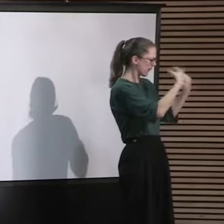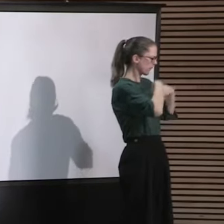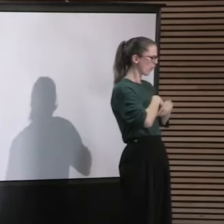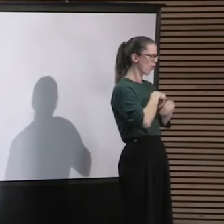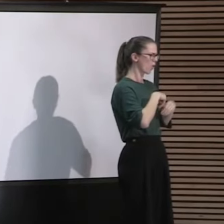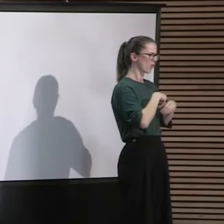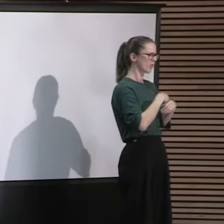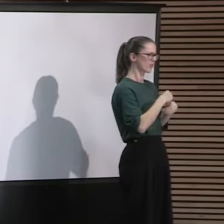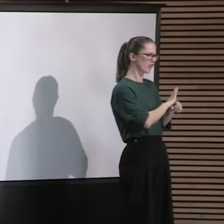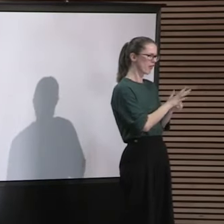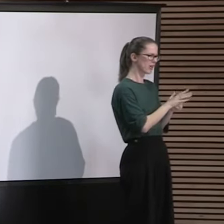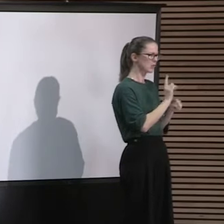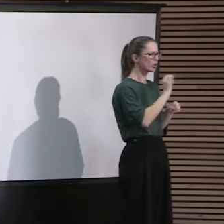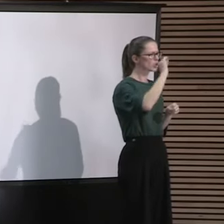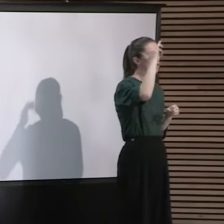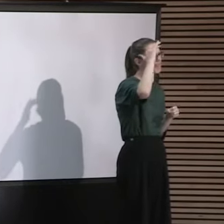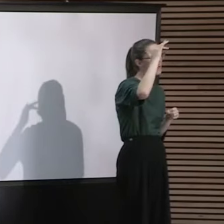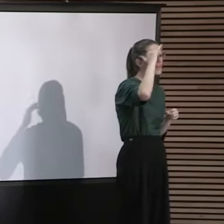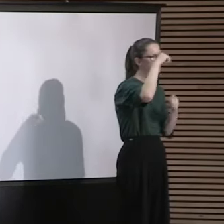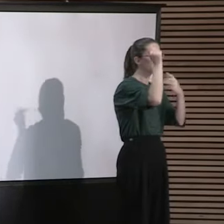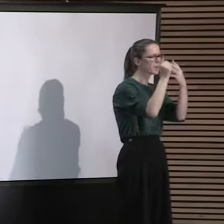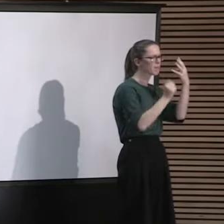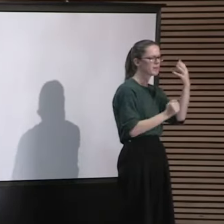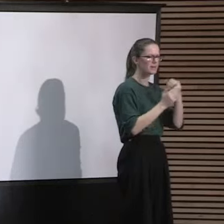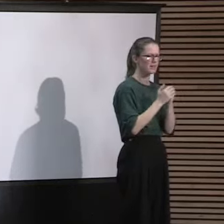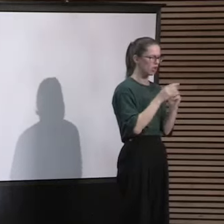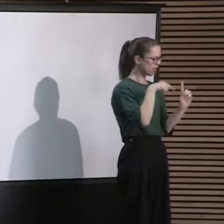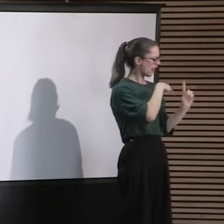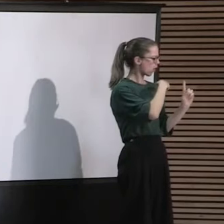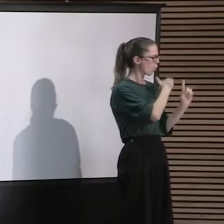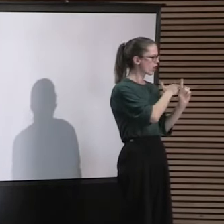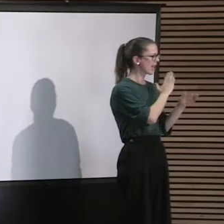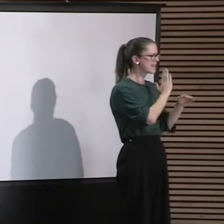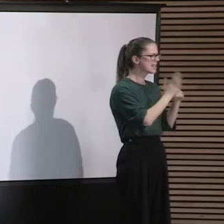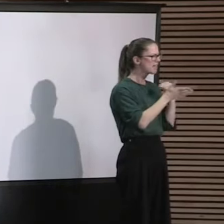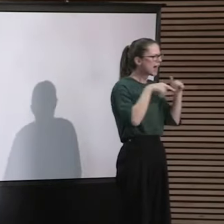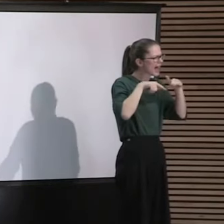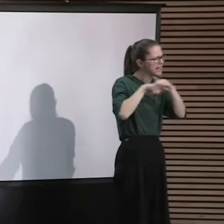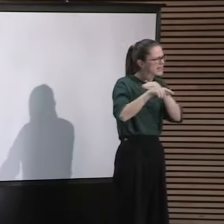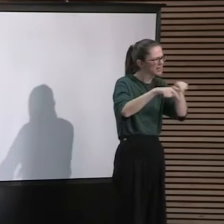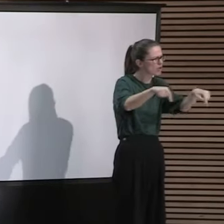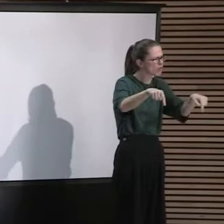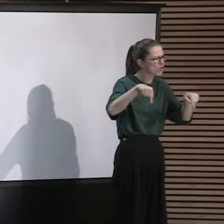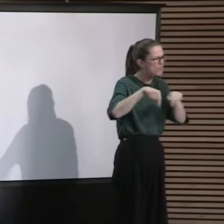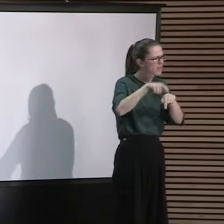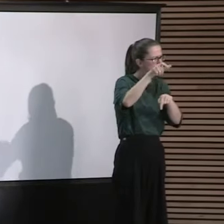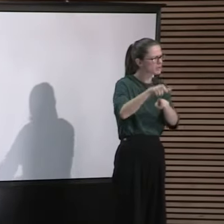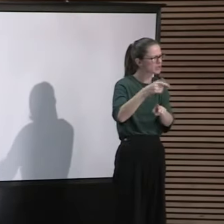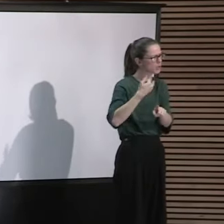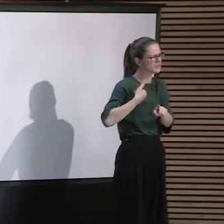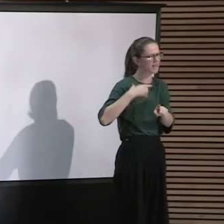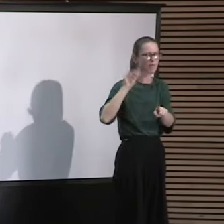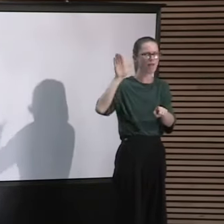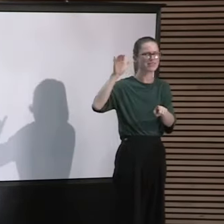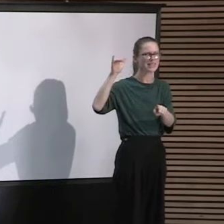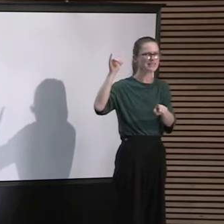you're investigating? And just to be clear, this worker never entered the room of the returnee. So I think